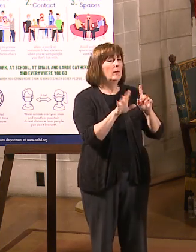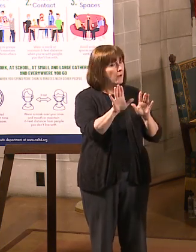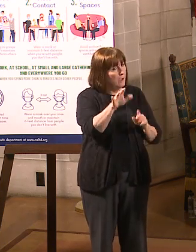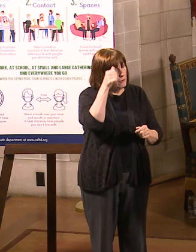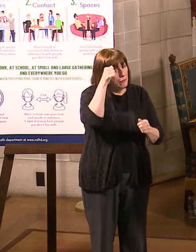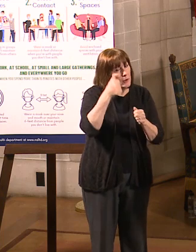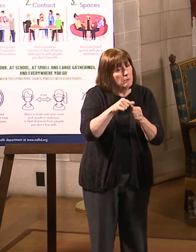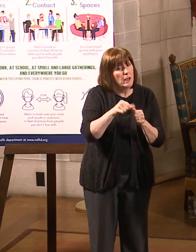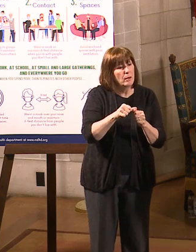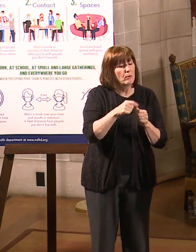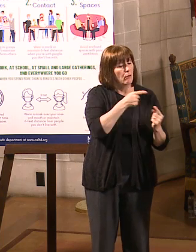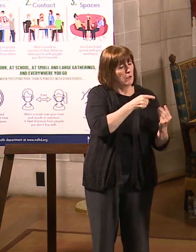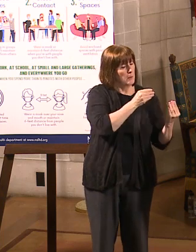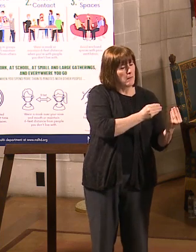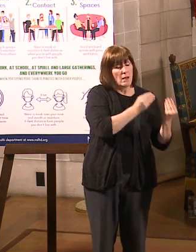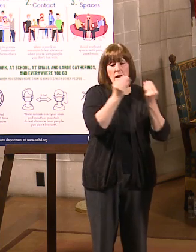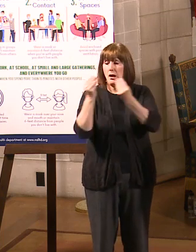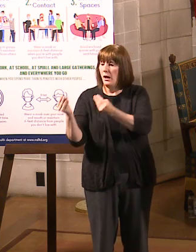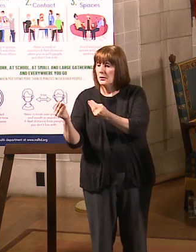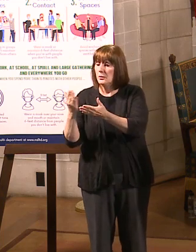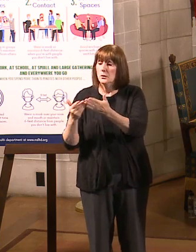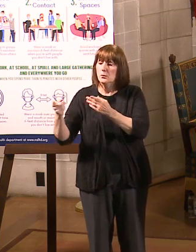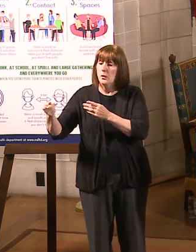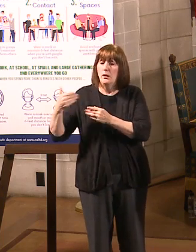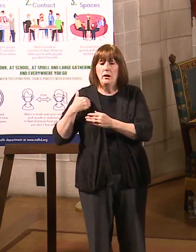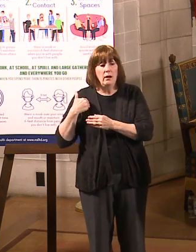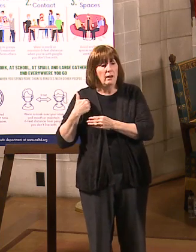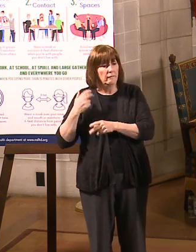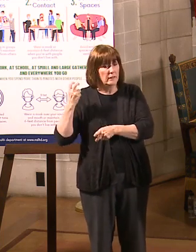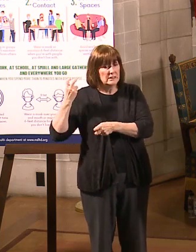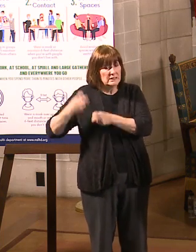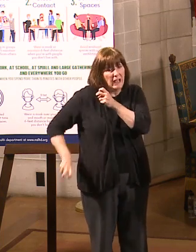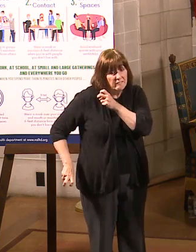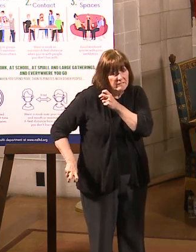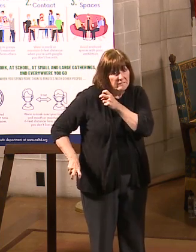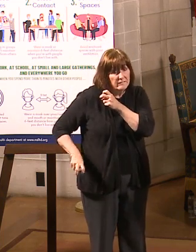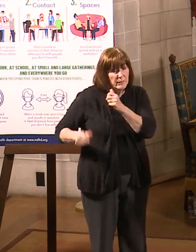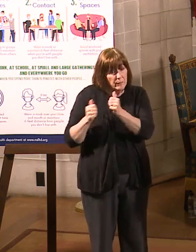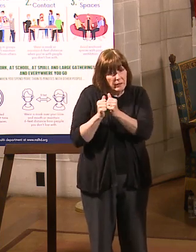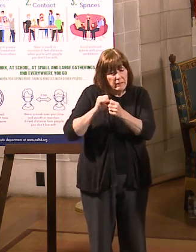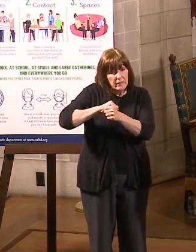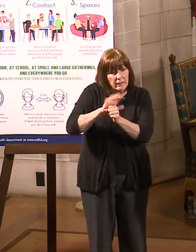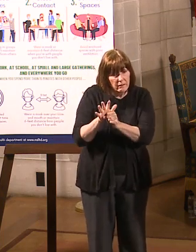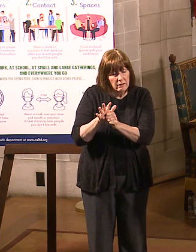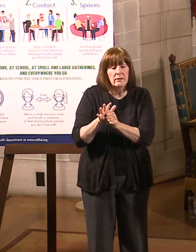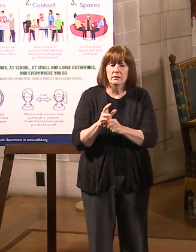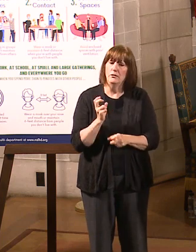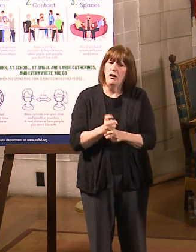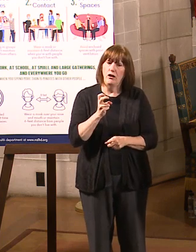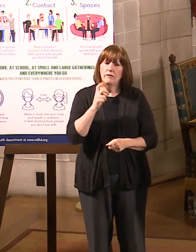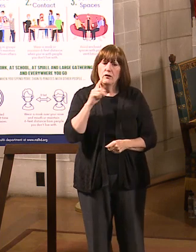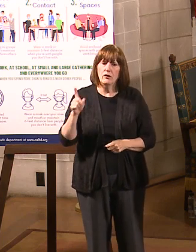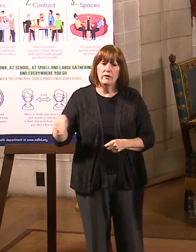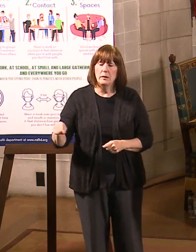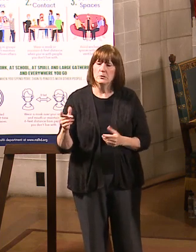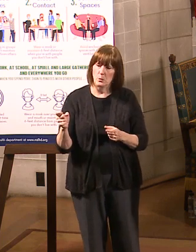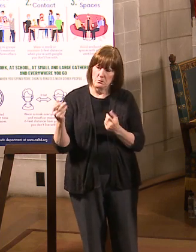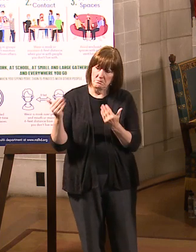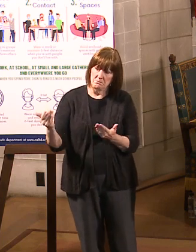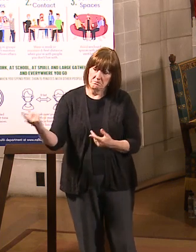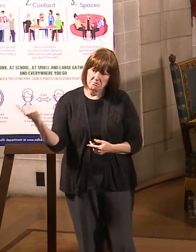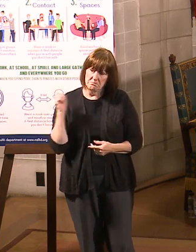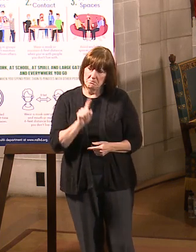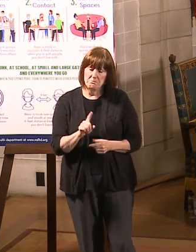if you pass it on to somebody who has a difficult time with it, it can be very difficult. So with that, Craig, I'm going to ask you to come up and talk a little about